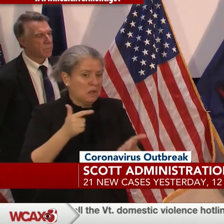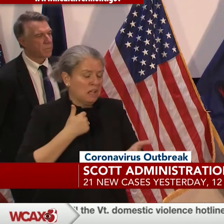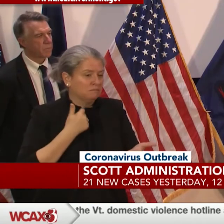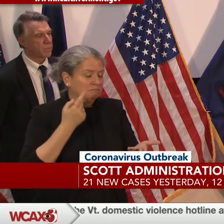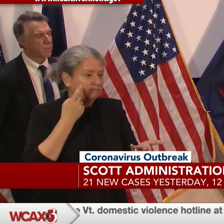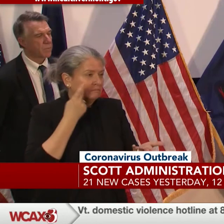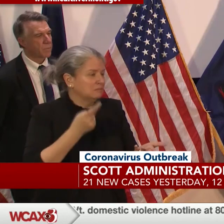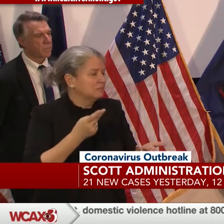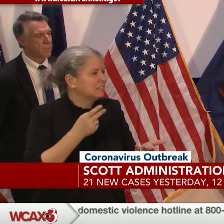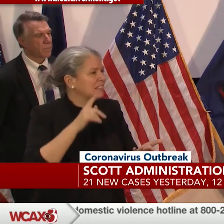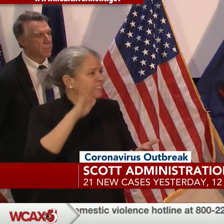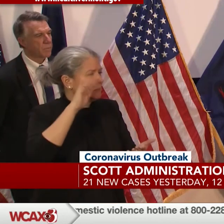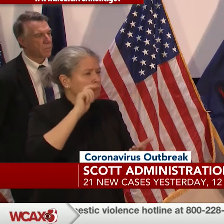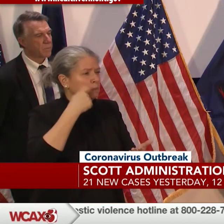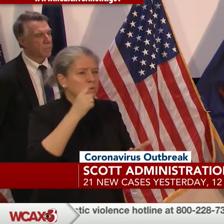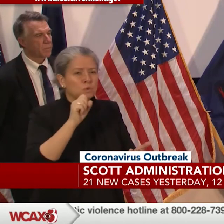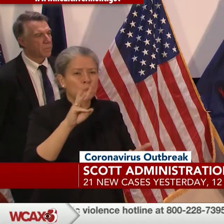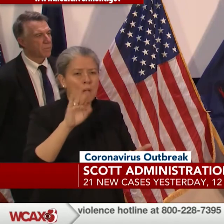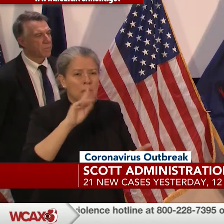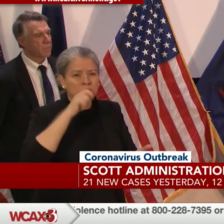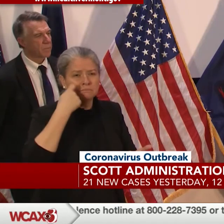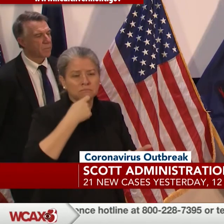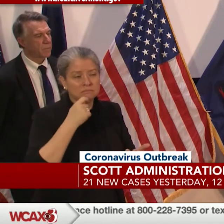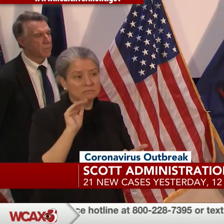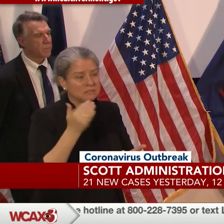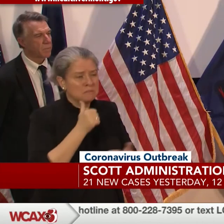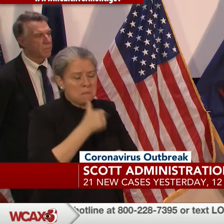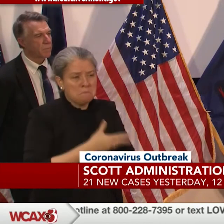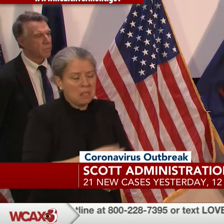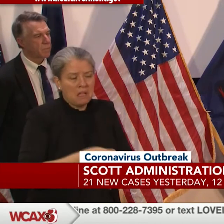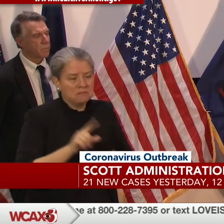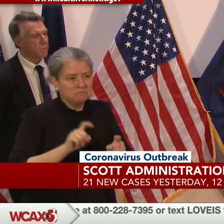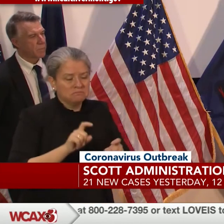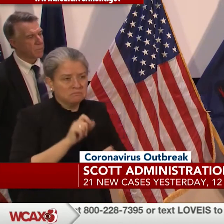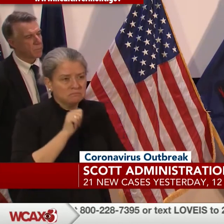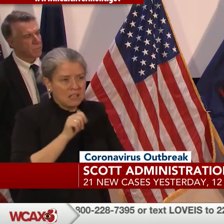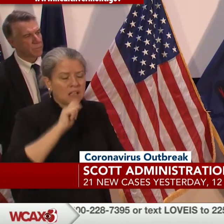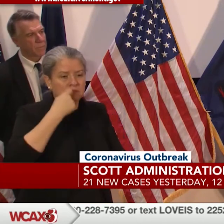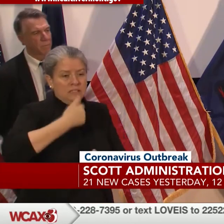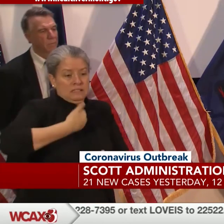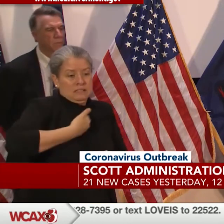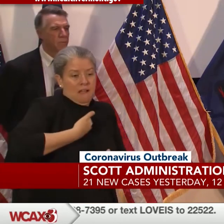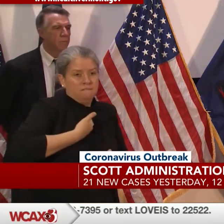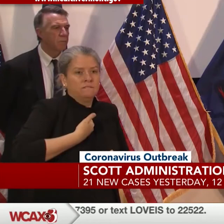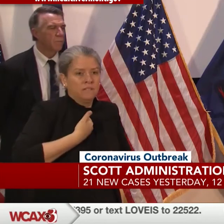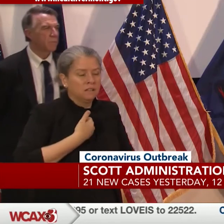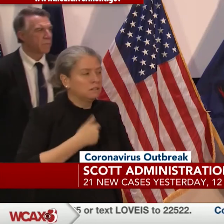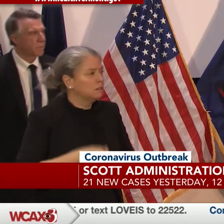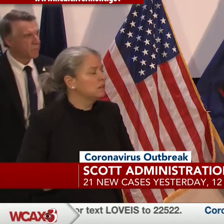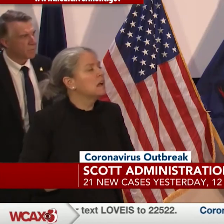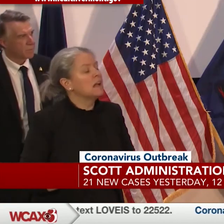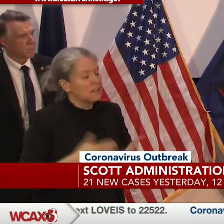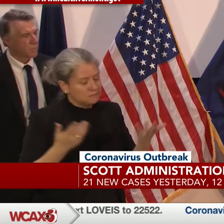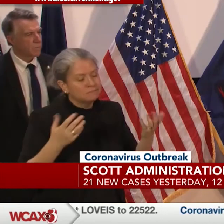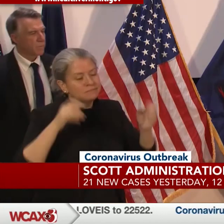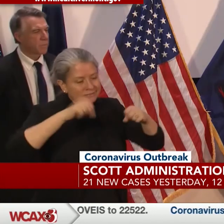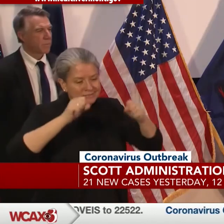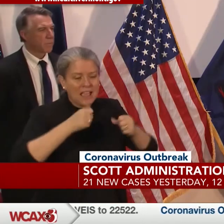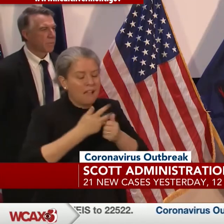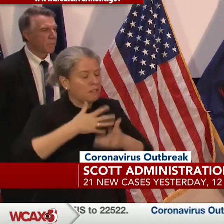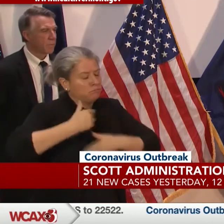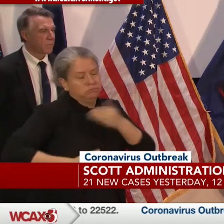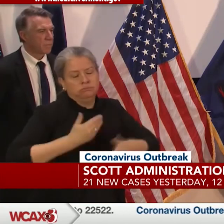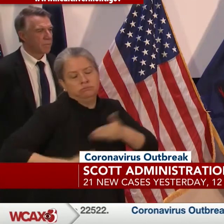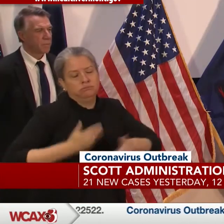but it's like a swab test, my understanding is that patients could actually swab themselves. Right, so... You know, things are happening on a